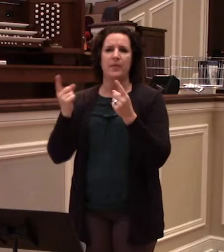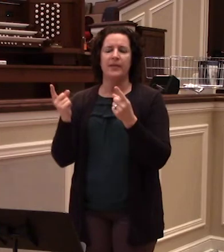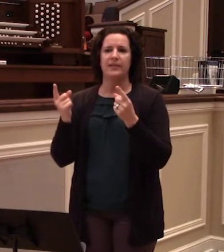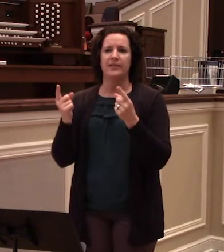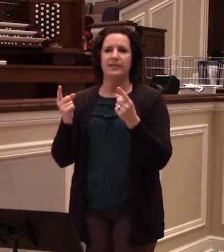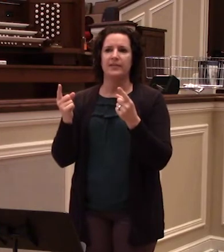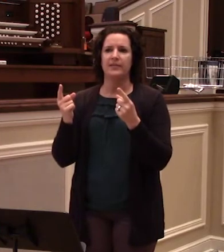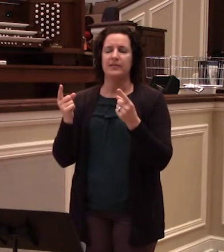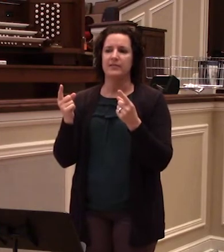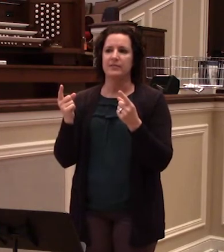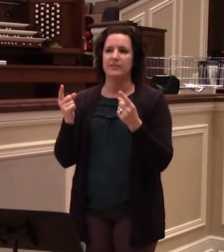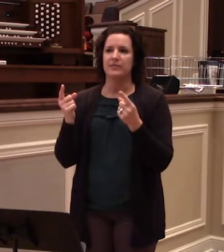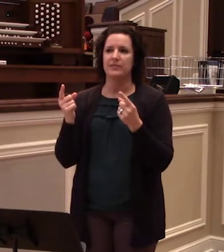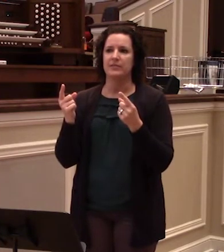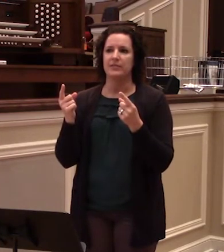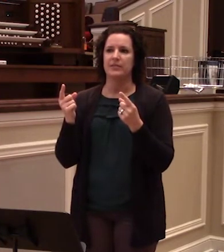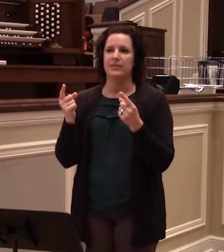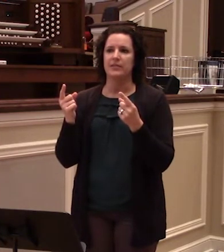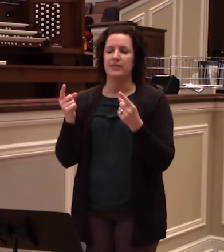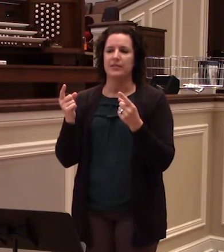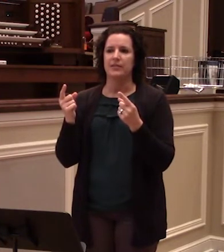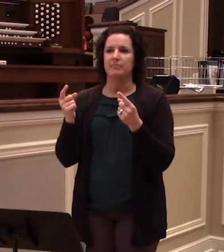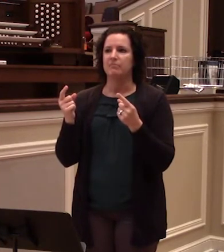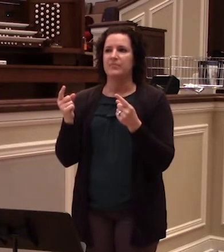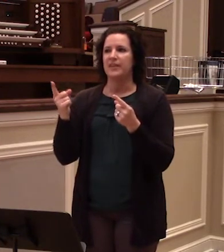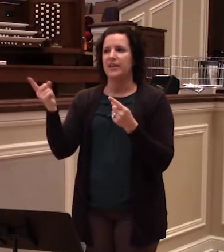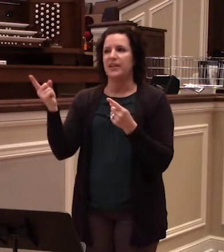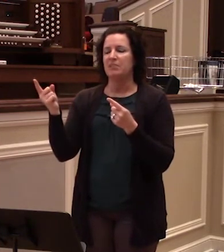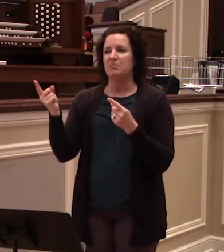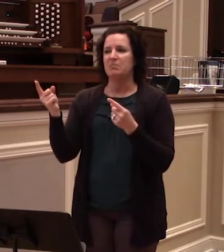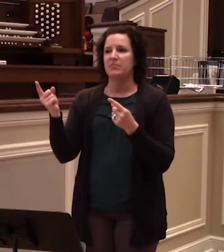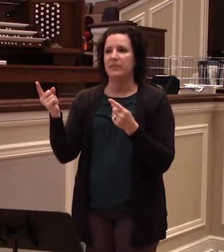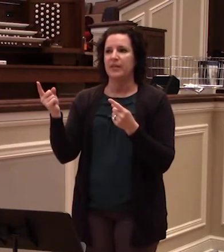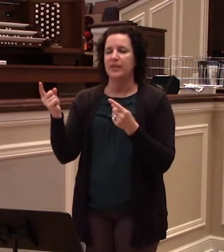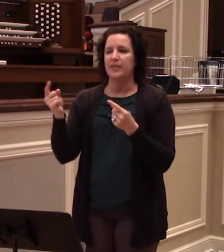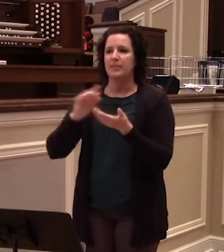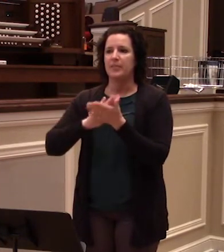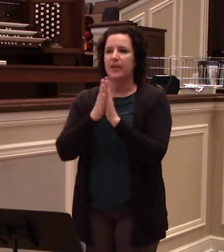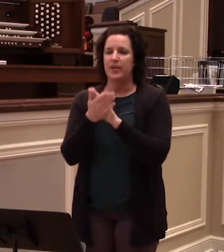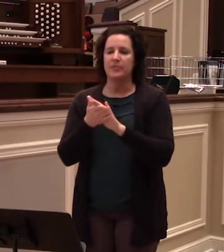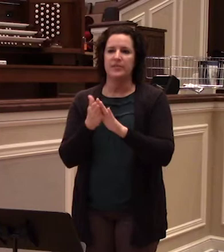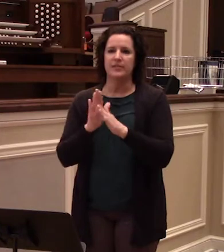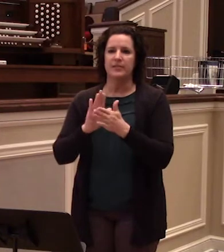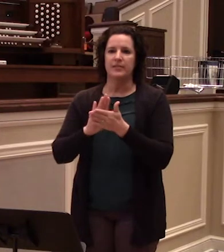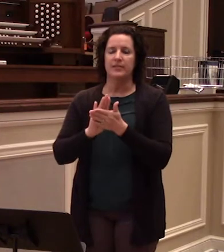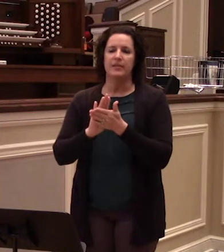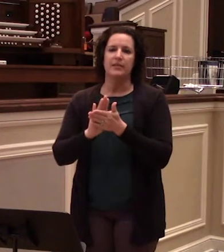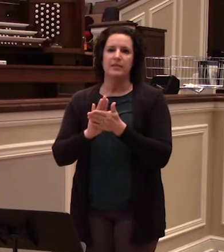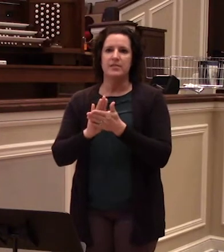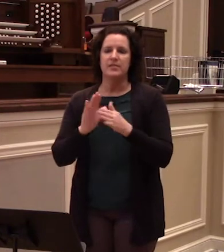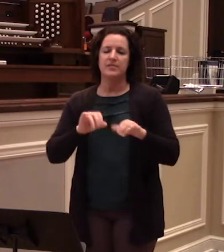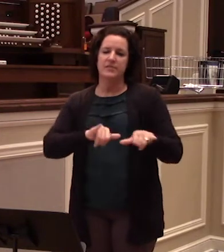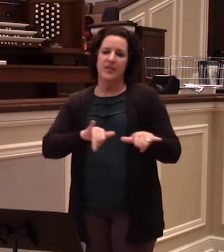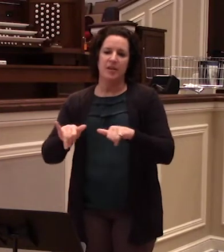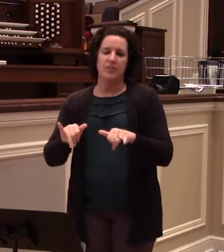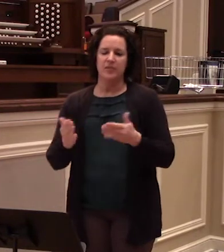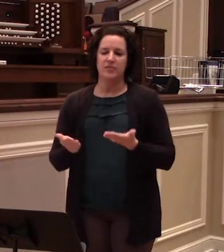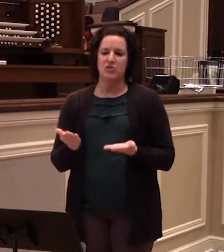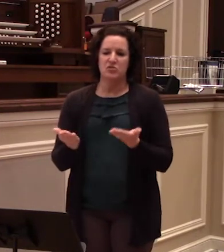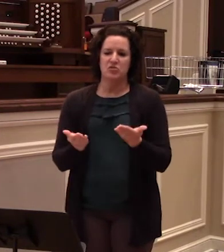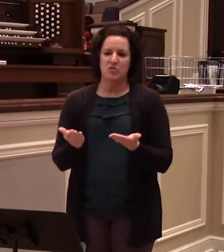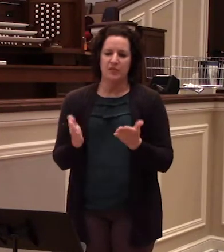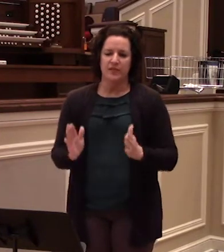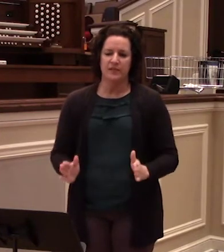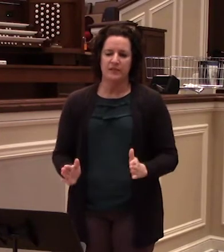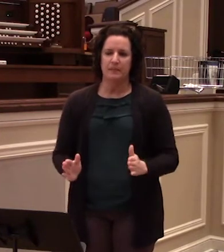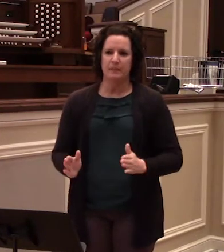his garments, takes the form of a servant, and washes the disciples' feet. Jesus will speak